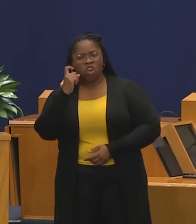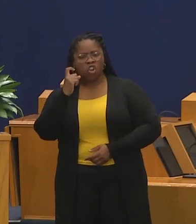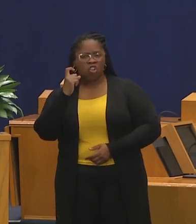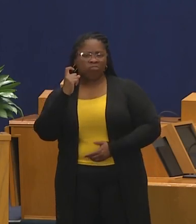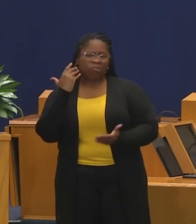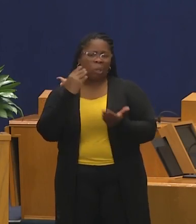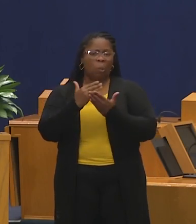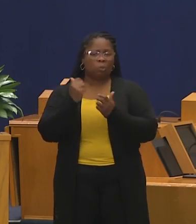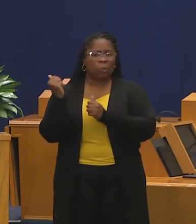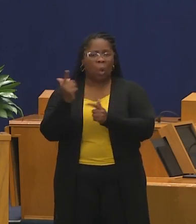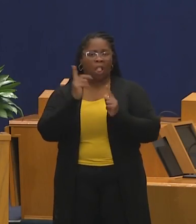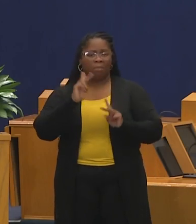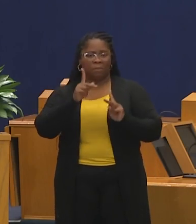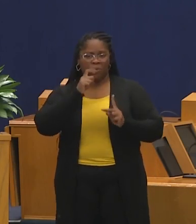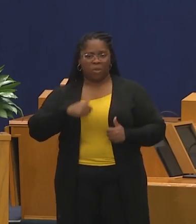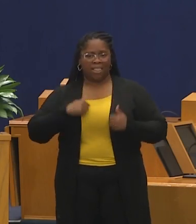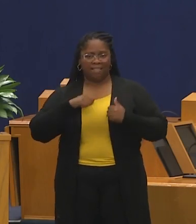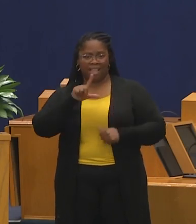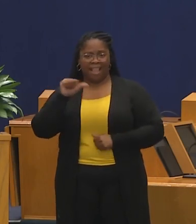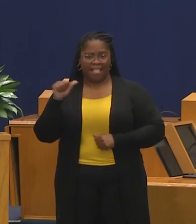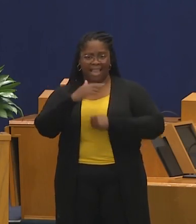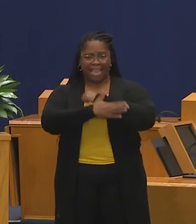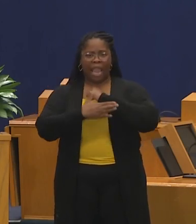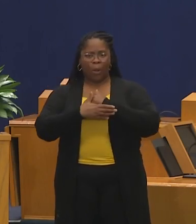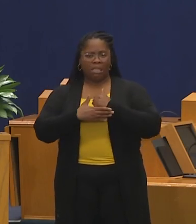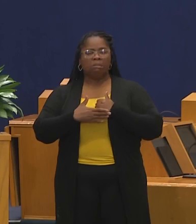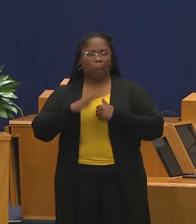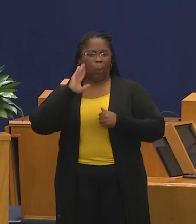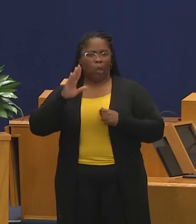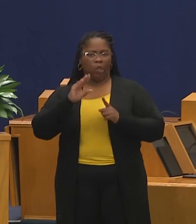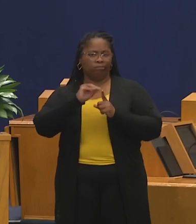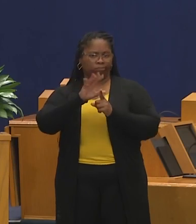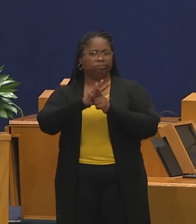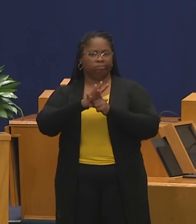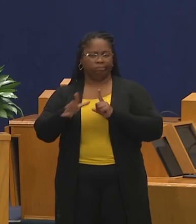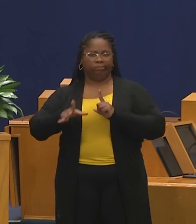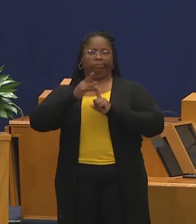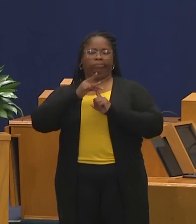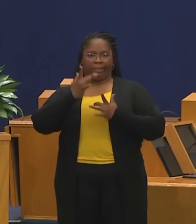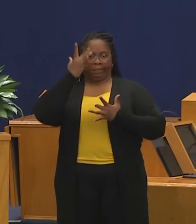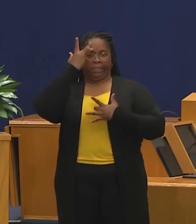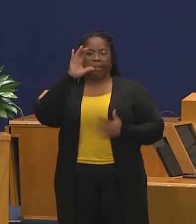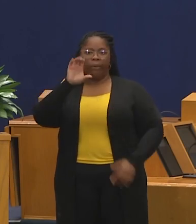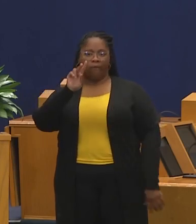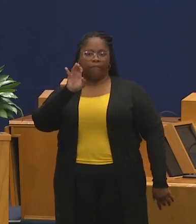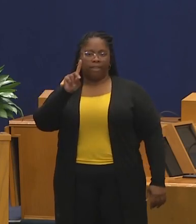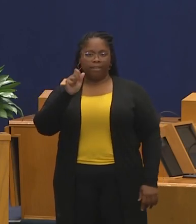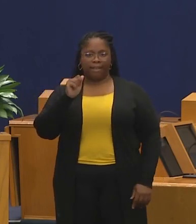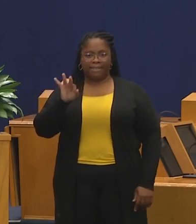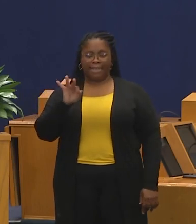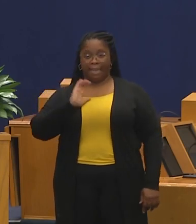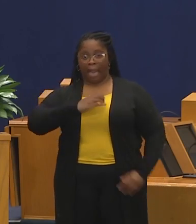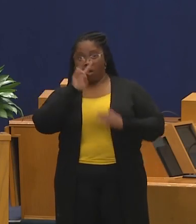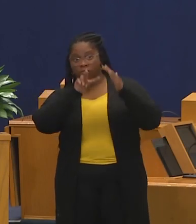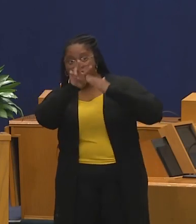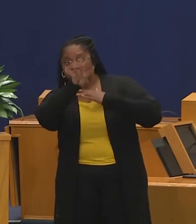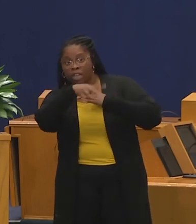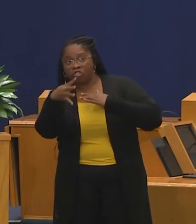in Los Angeles County would have been exposed or infected with COVID-19. The projections show that up